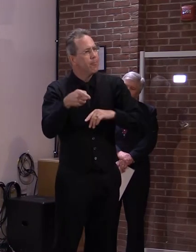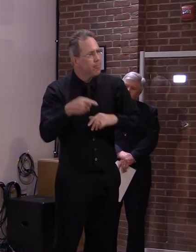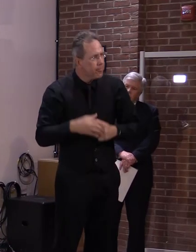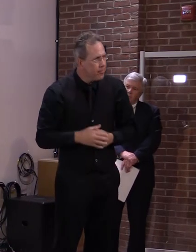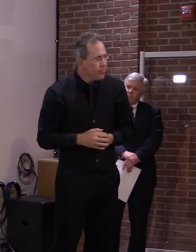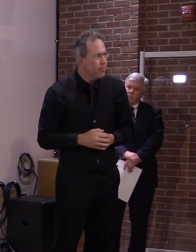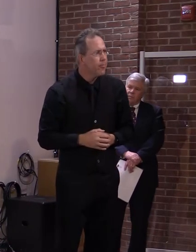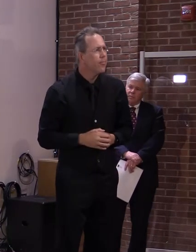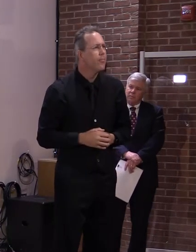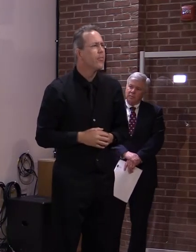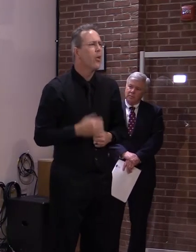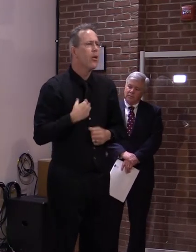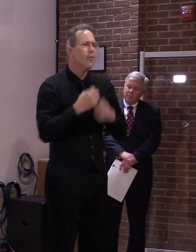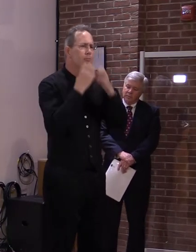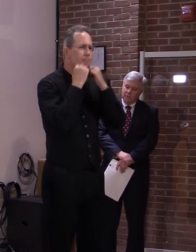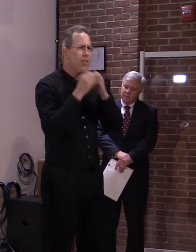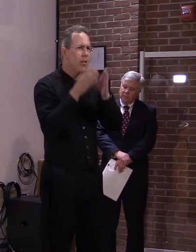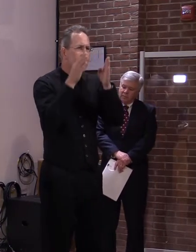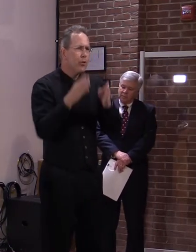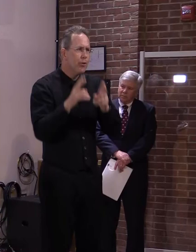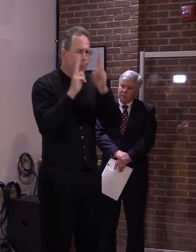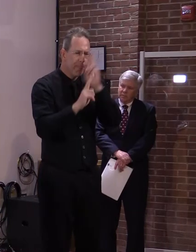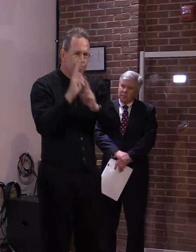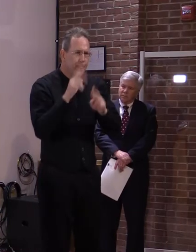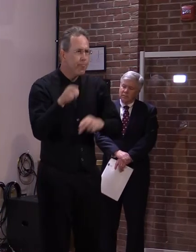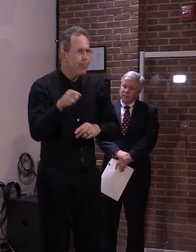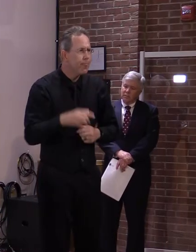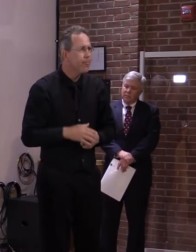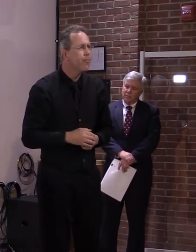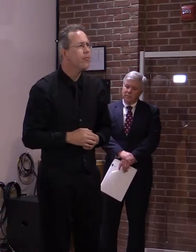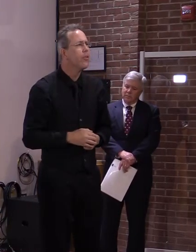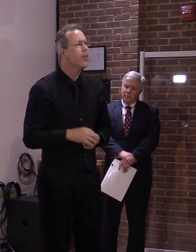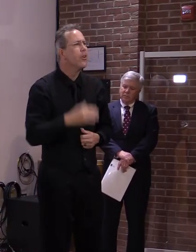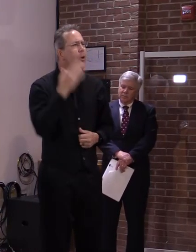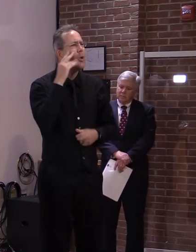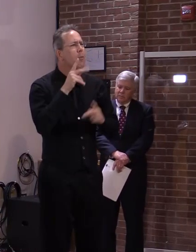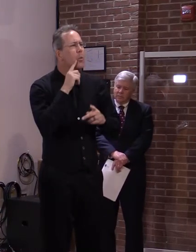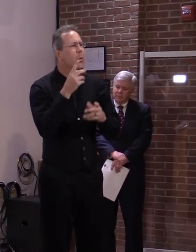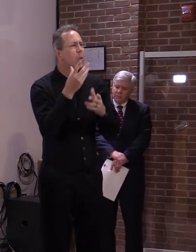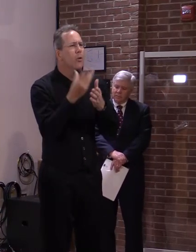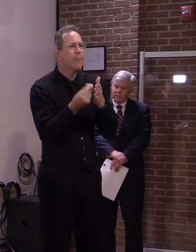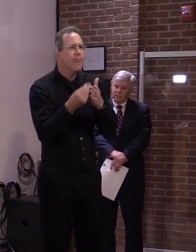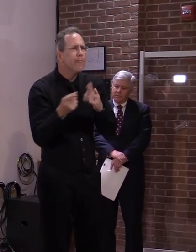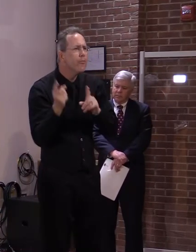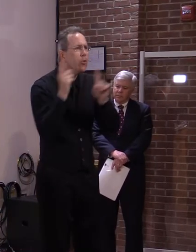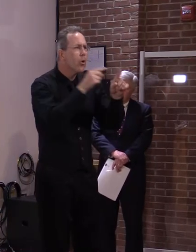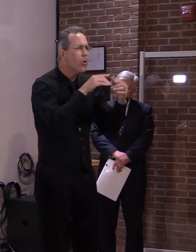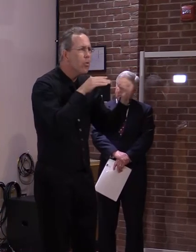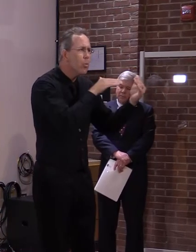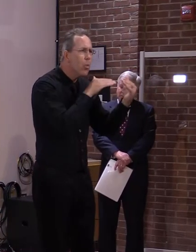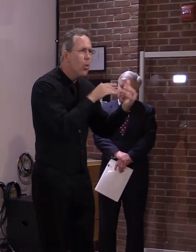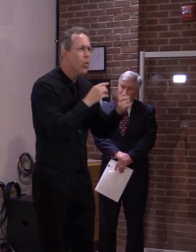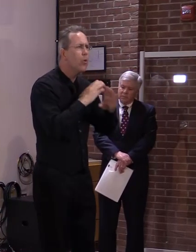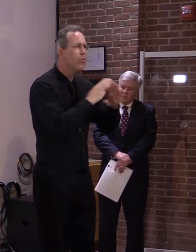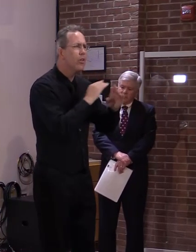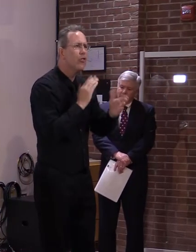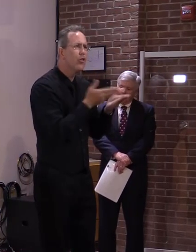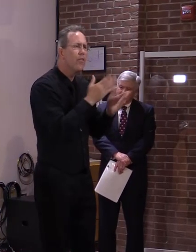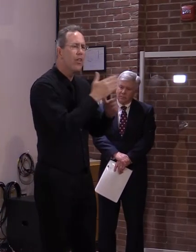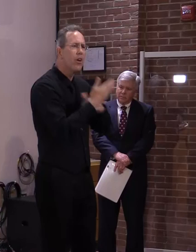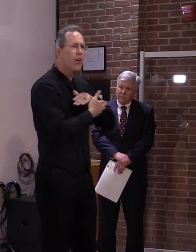I know those who step up to serve don't do it for the glory or fame. They serve for their country, and they do it for